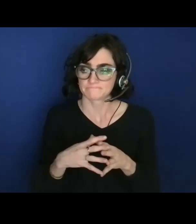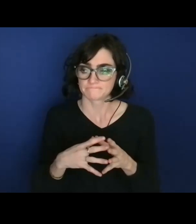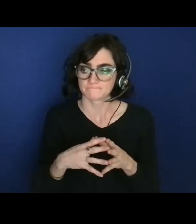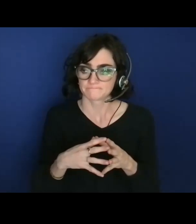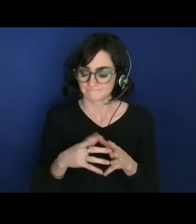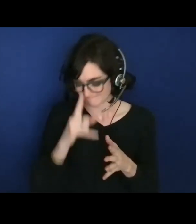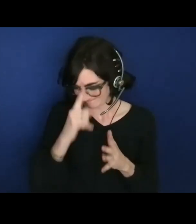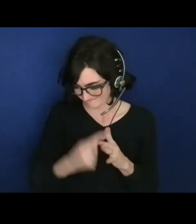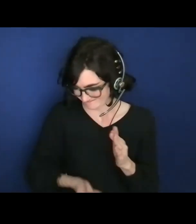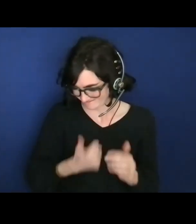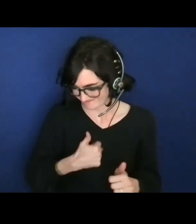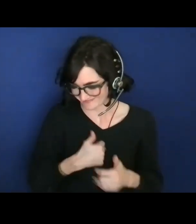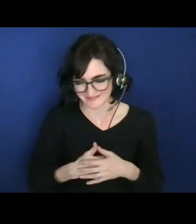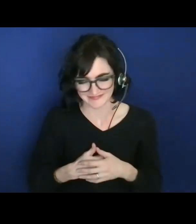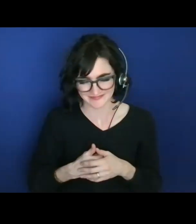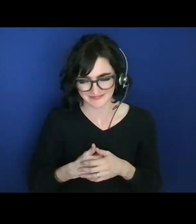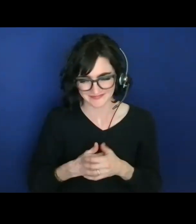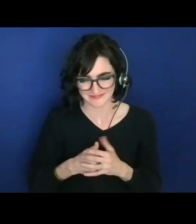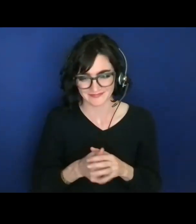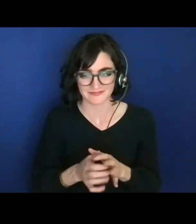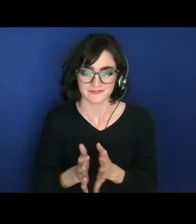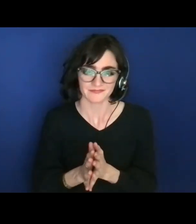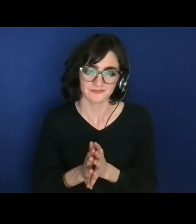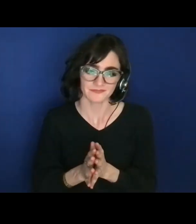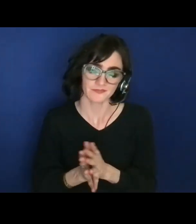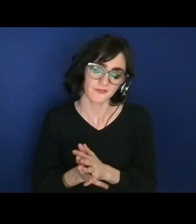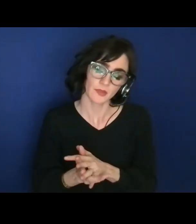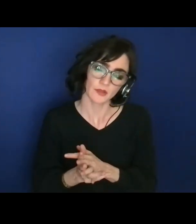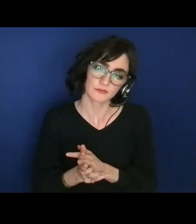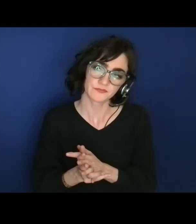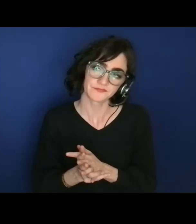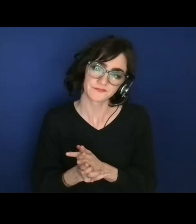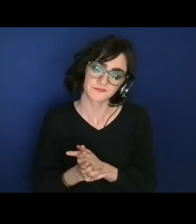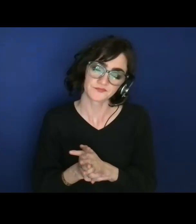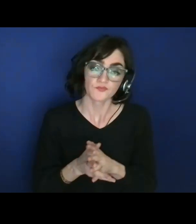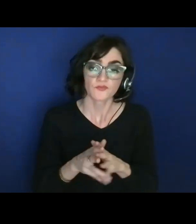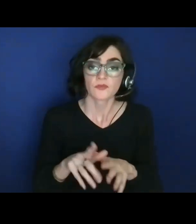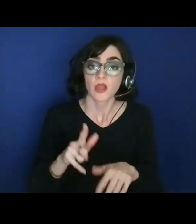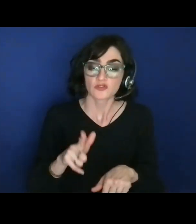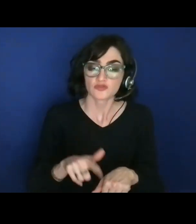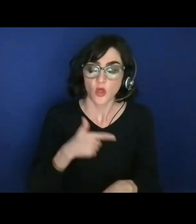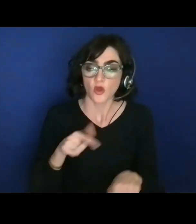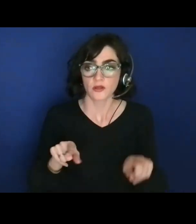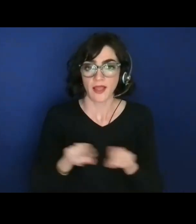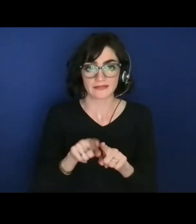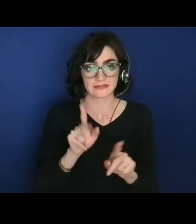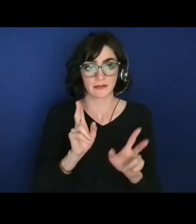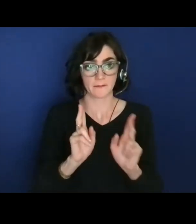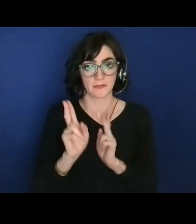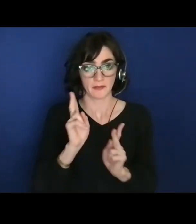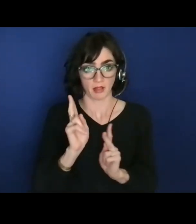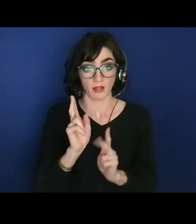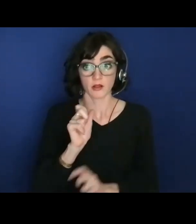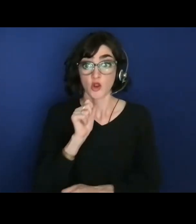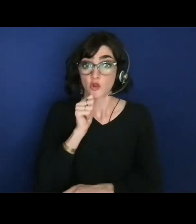sorry, I just lost my words, but basically, as long as people aren't assured that other steps will be